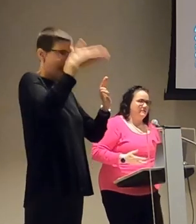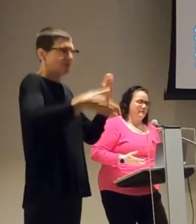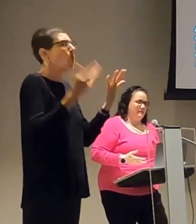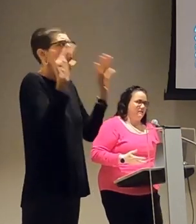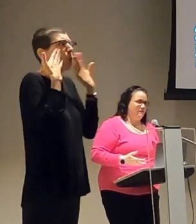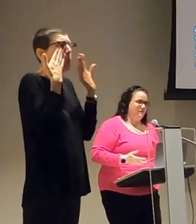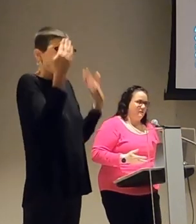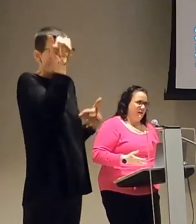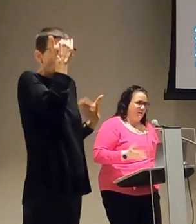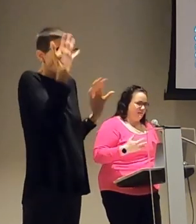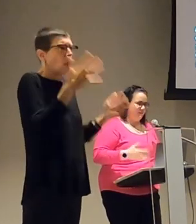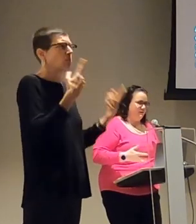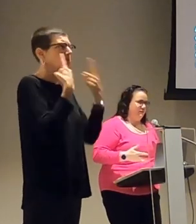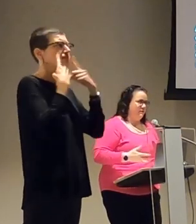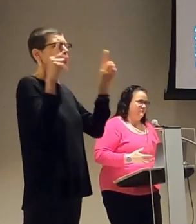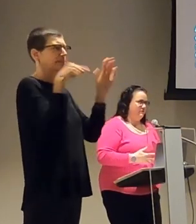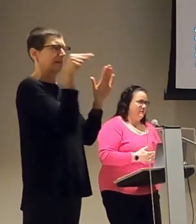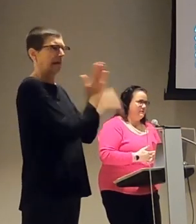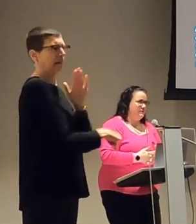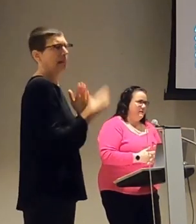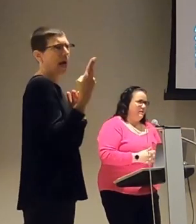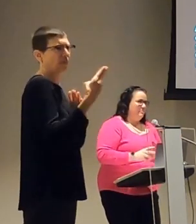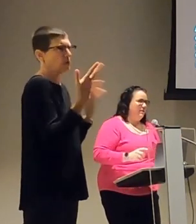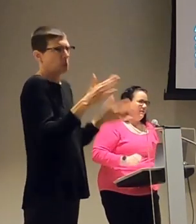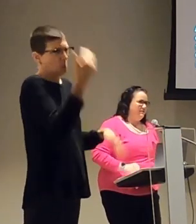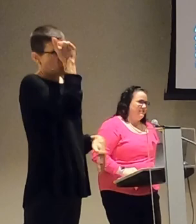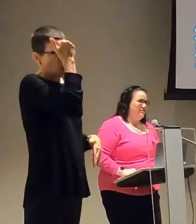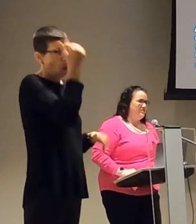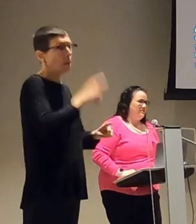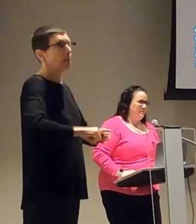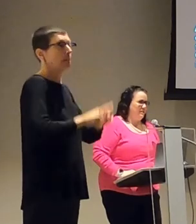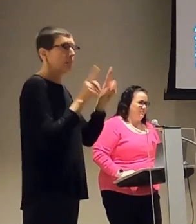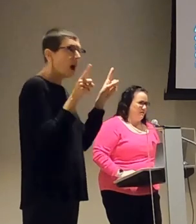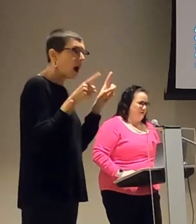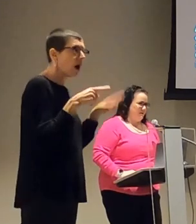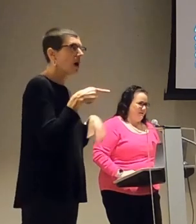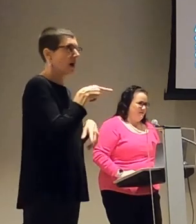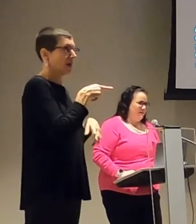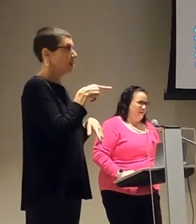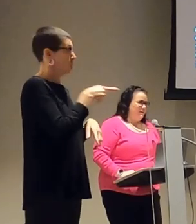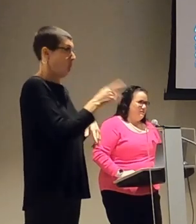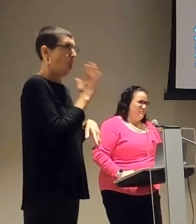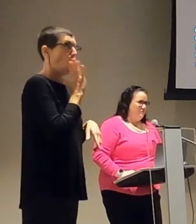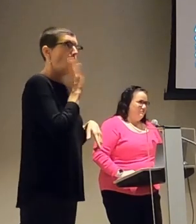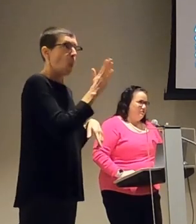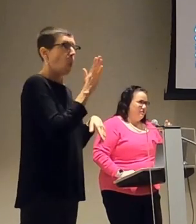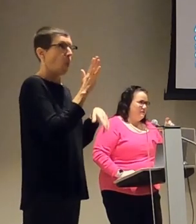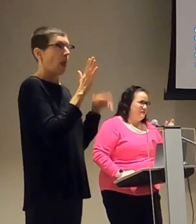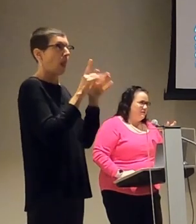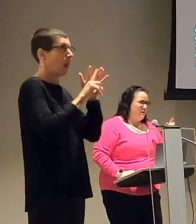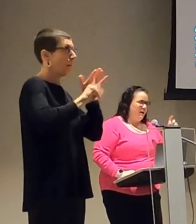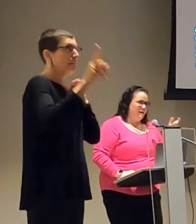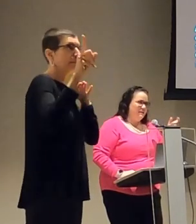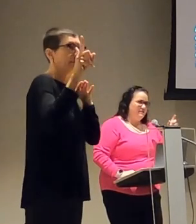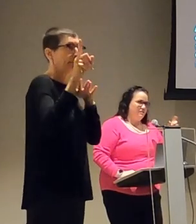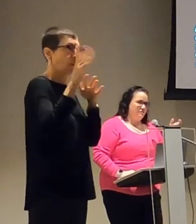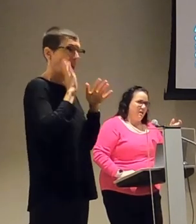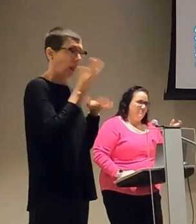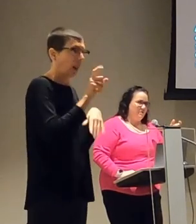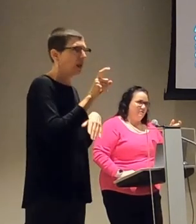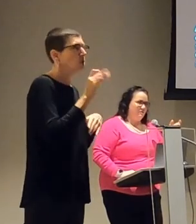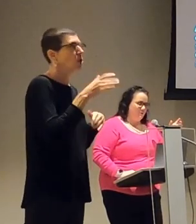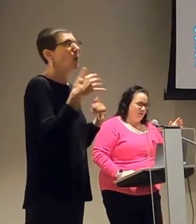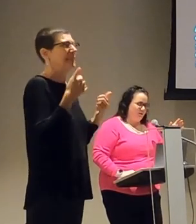she's been successful at killing Holofernes, but she's going to get away with it. So she still heightens